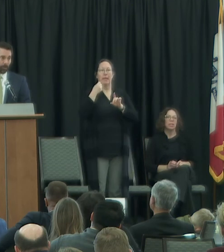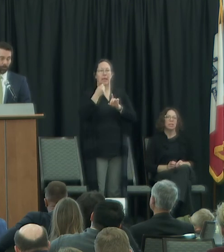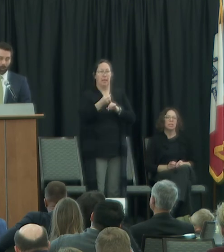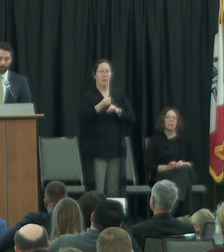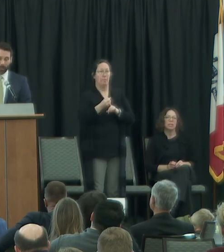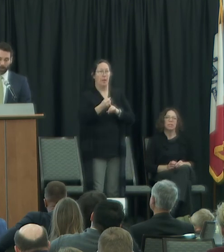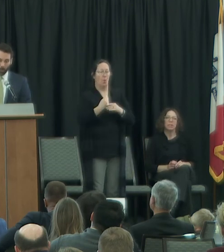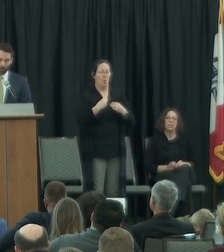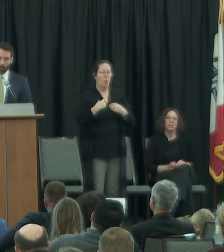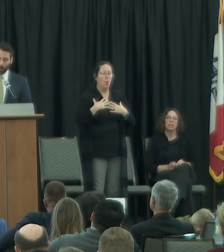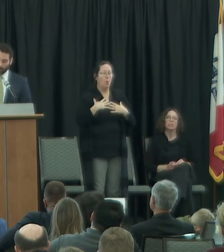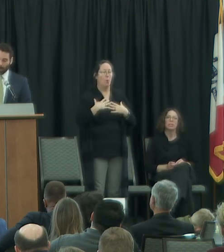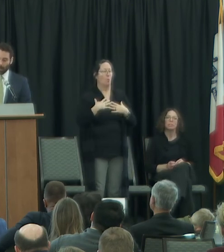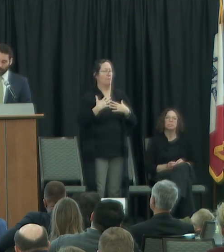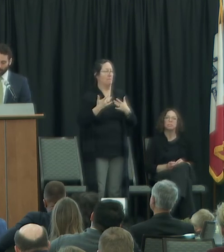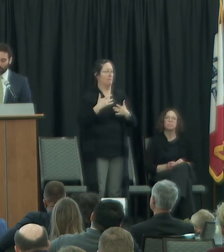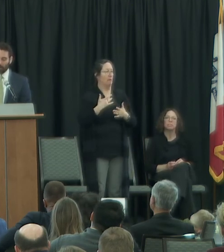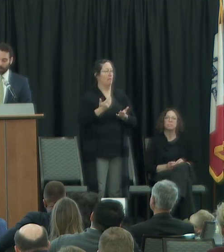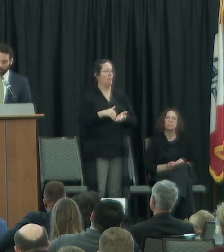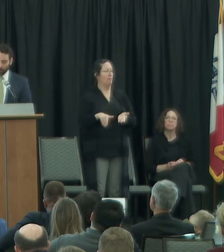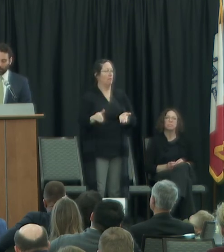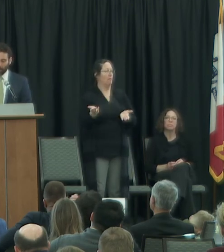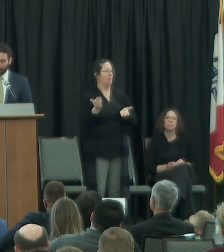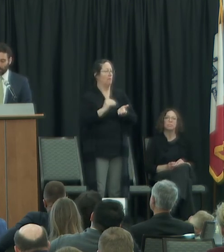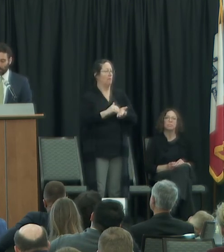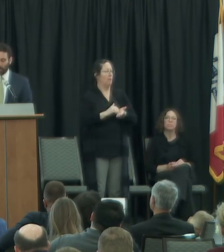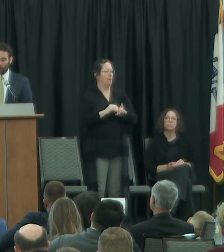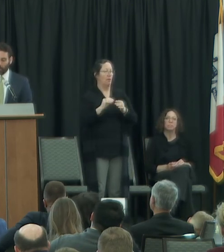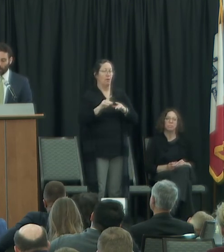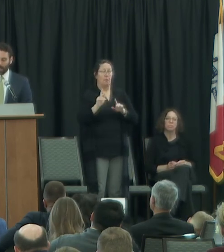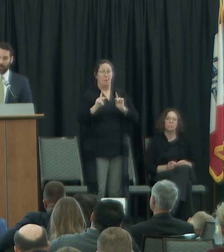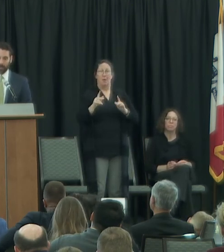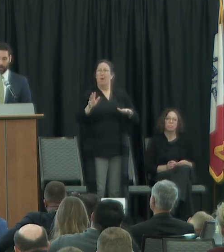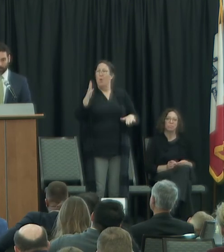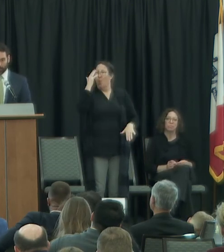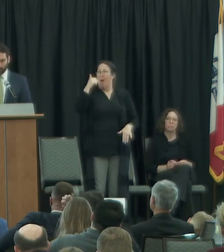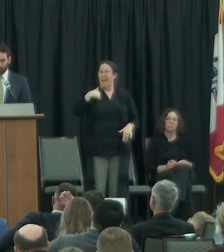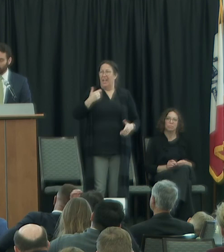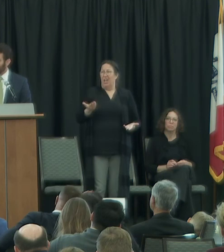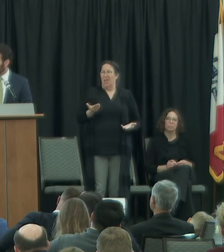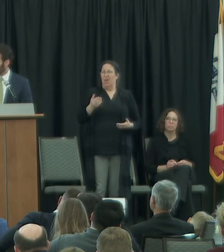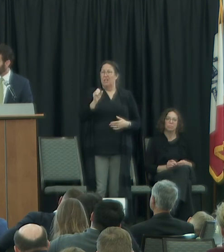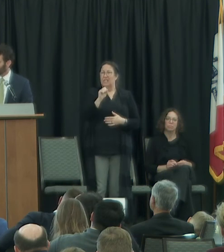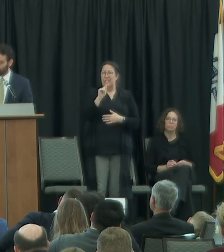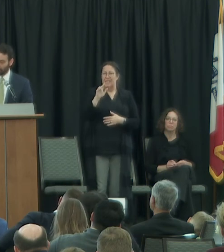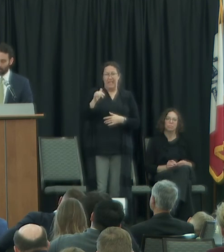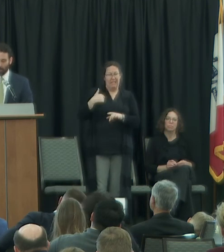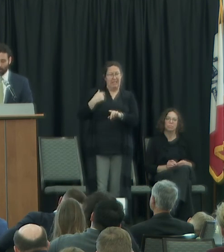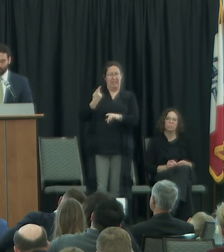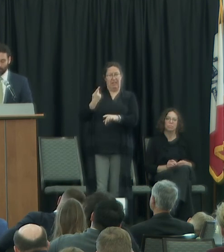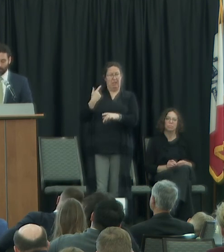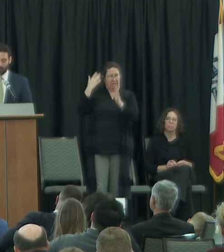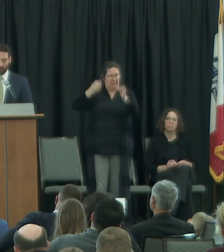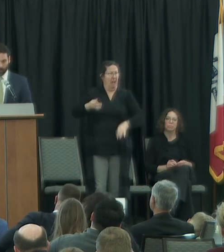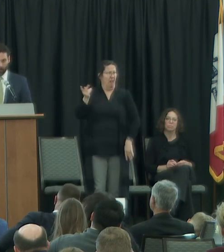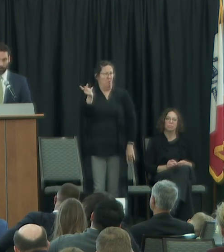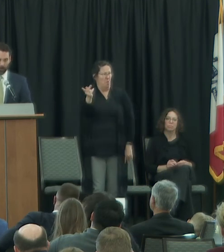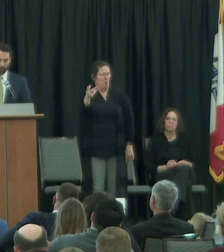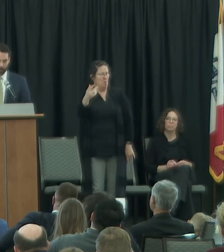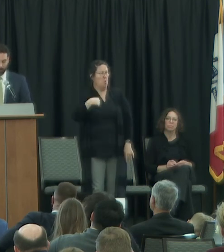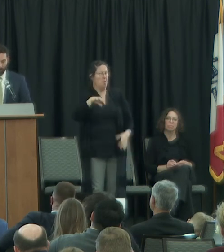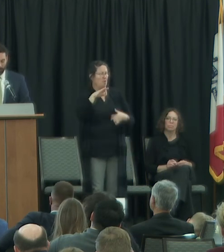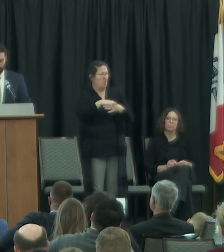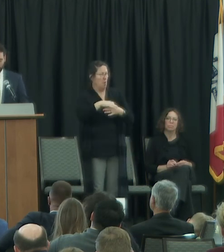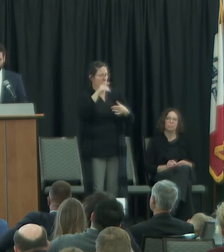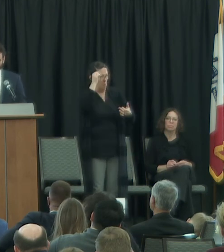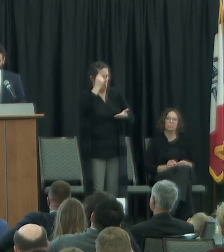being felt, and over again, it was residents saying, why is it that Stacy and I get to make these decisions if we vote in favor